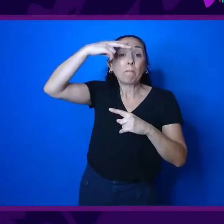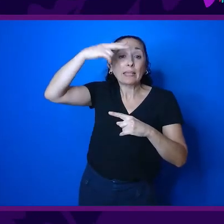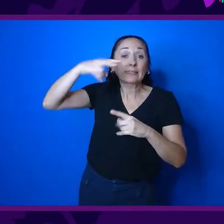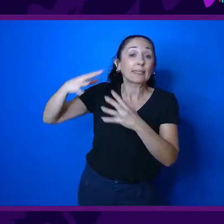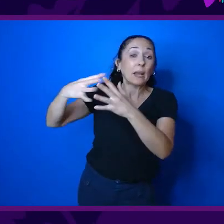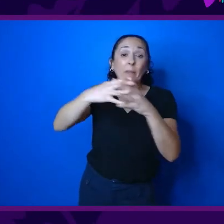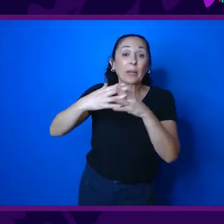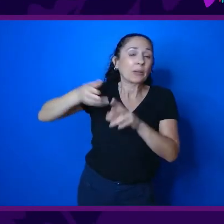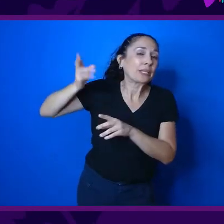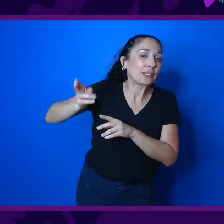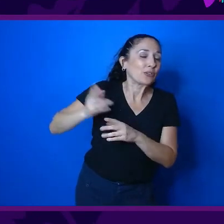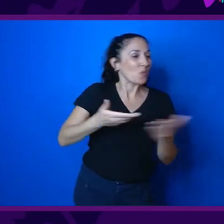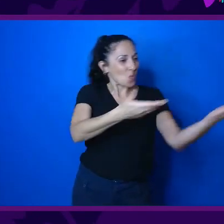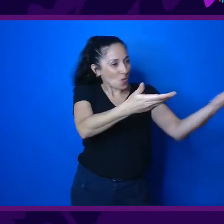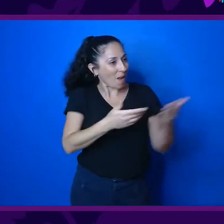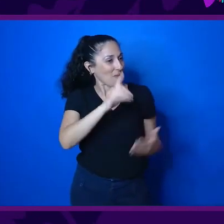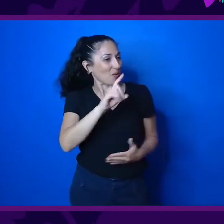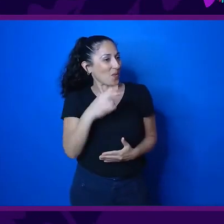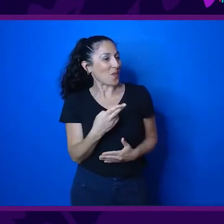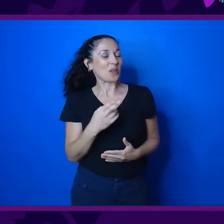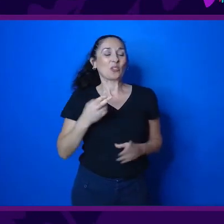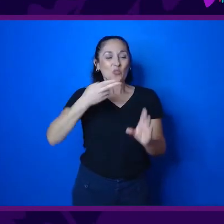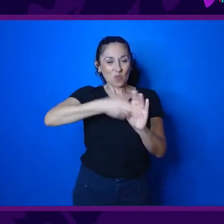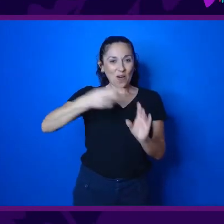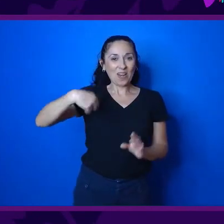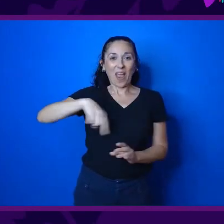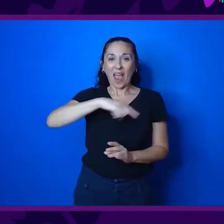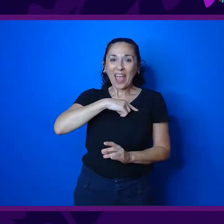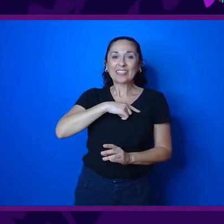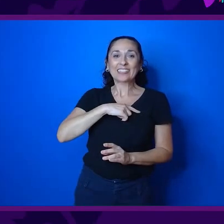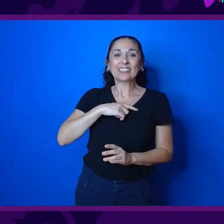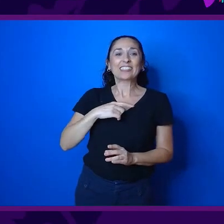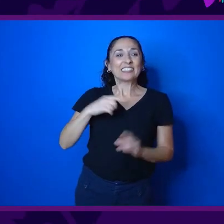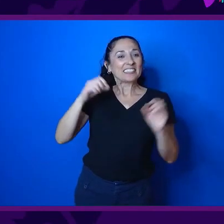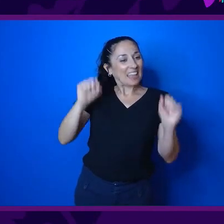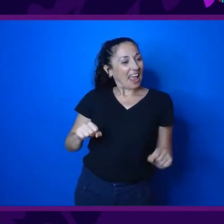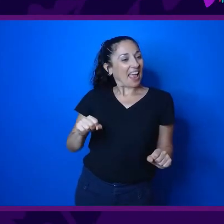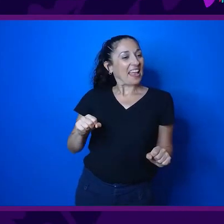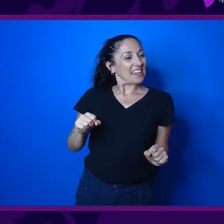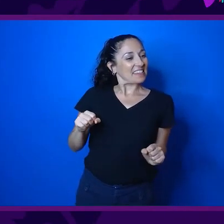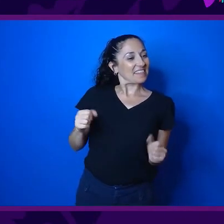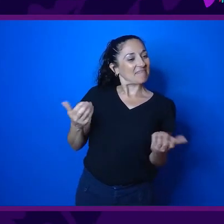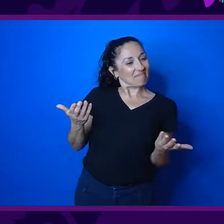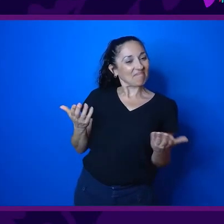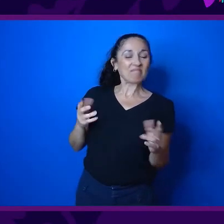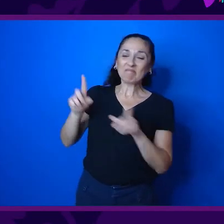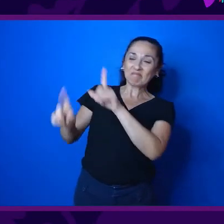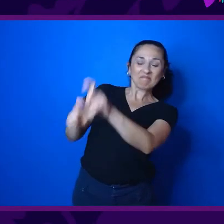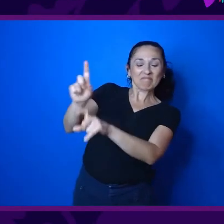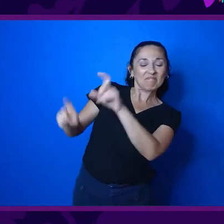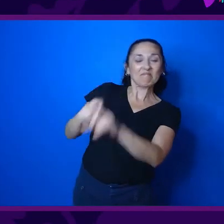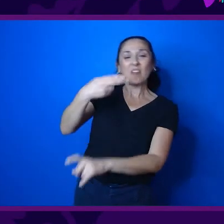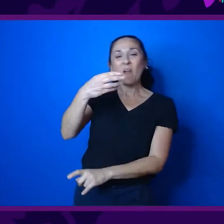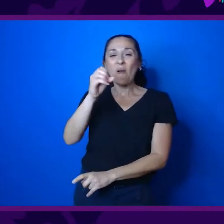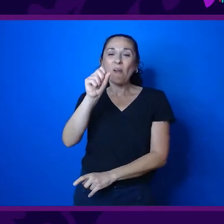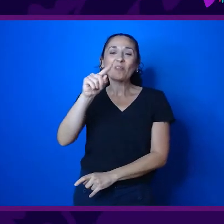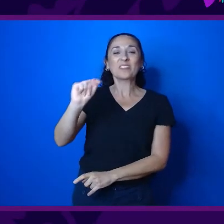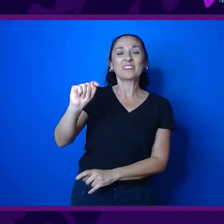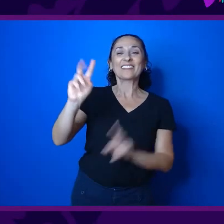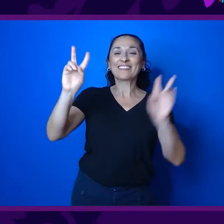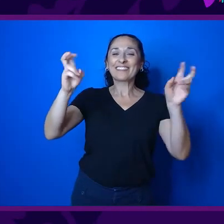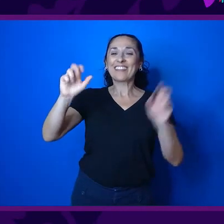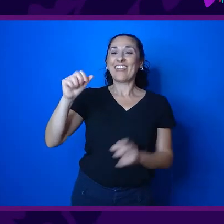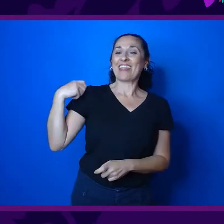Welcome Dolores Huerta to join us so that she can partake in this and be the host. She's going to be our Latina Alex Trebek